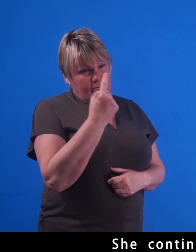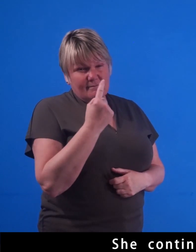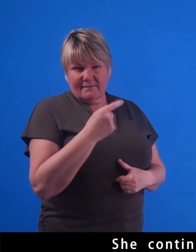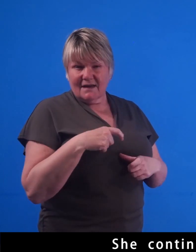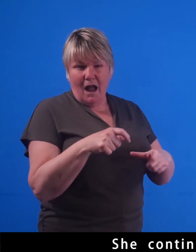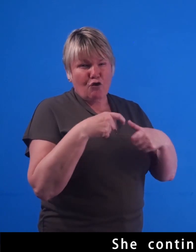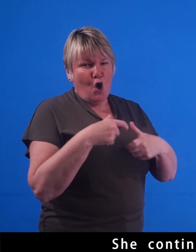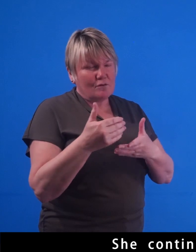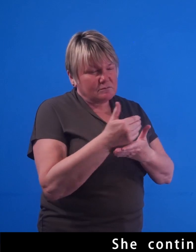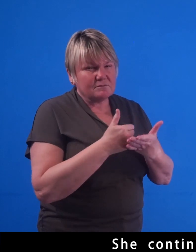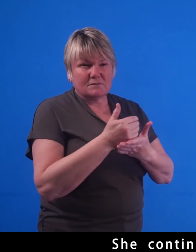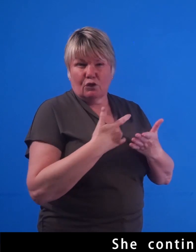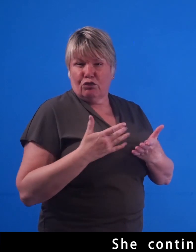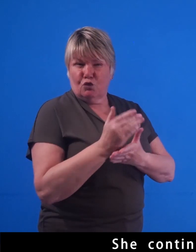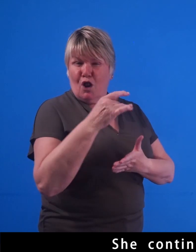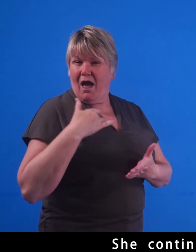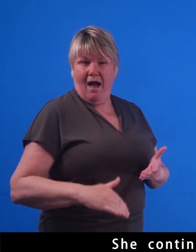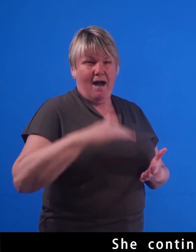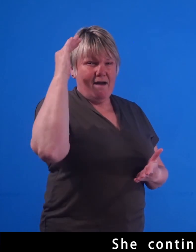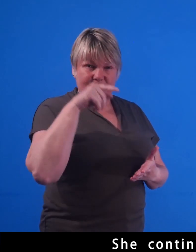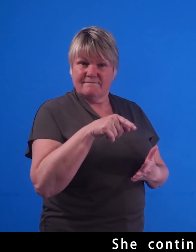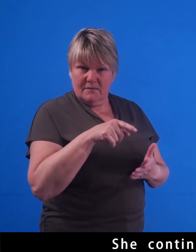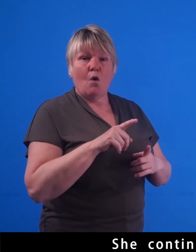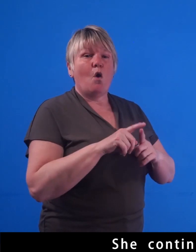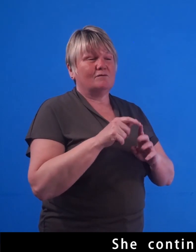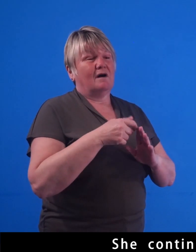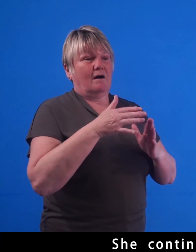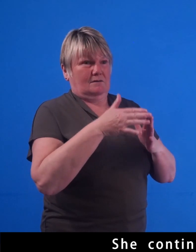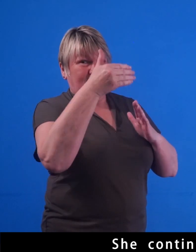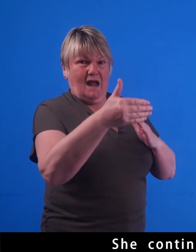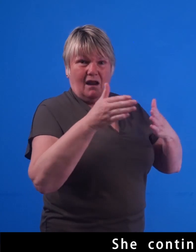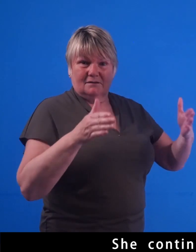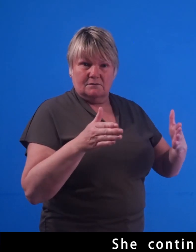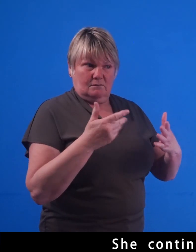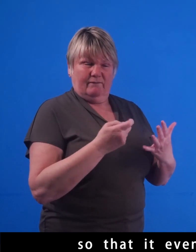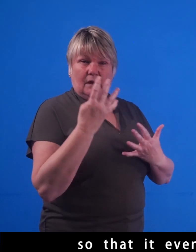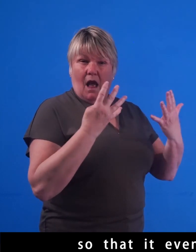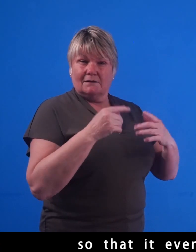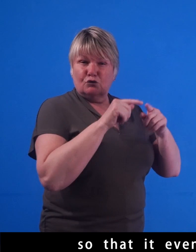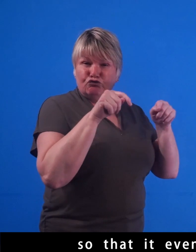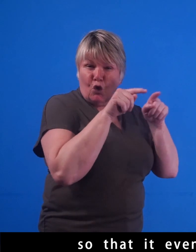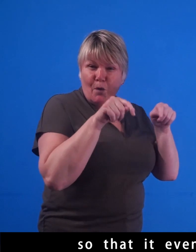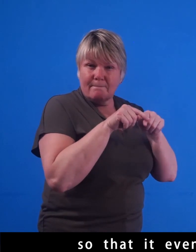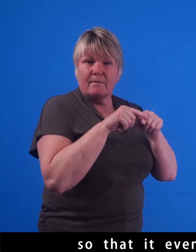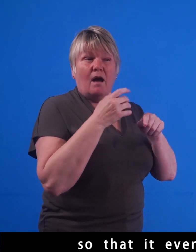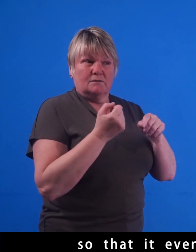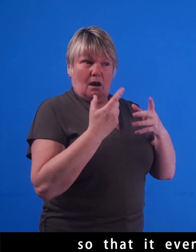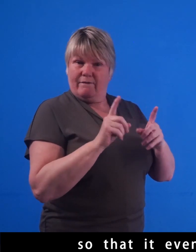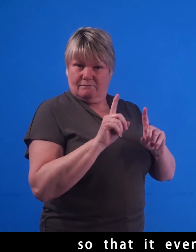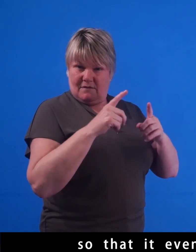She continued to collect for it throughout her life and had it extended so that it eventually had